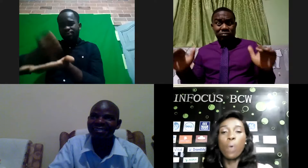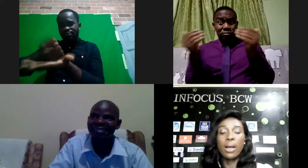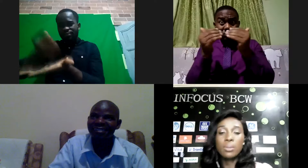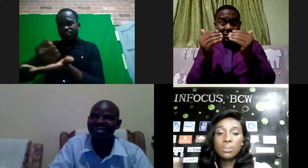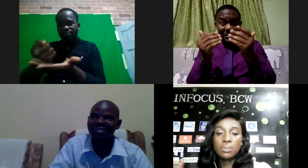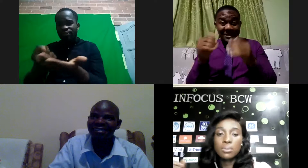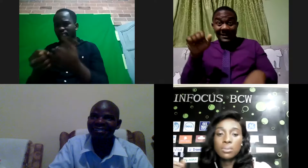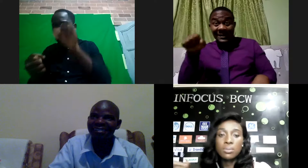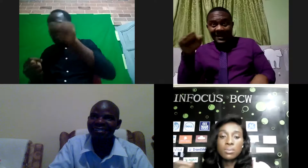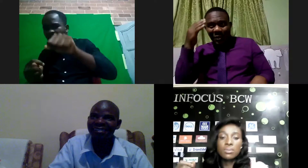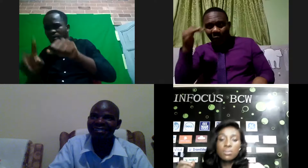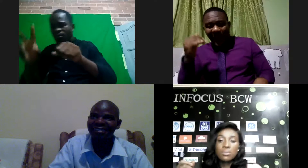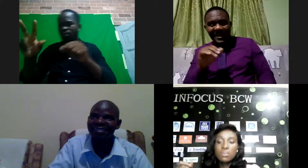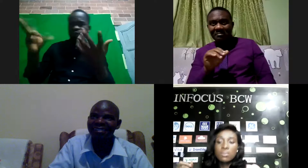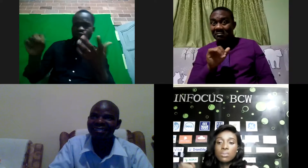why?